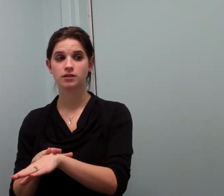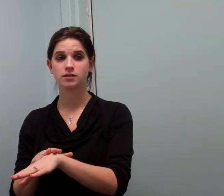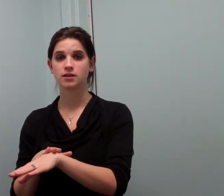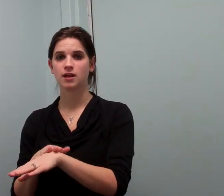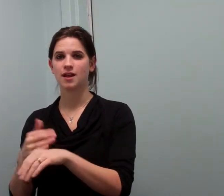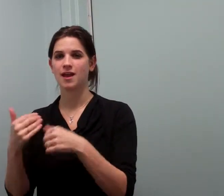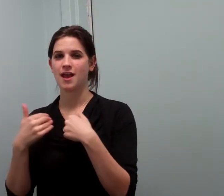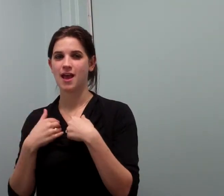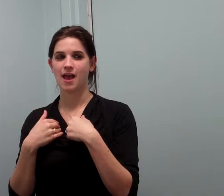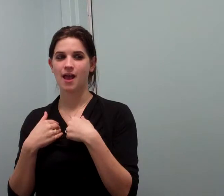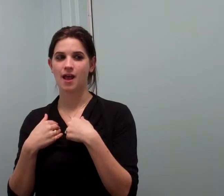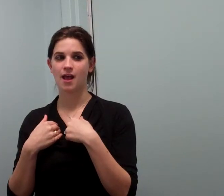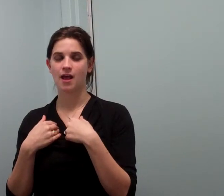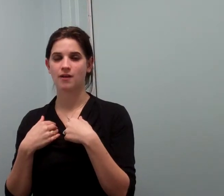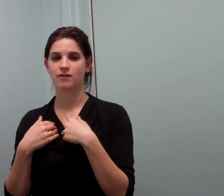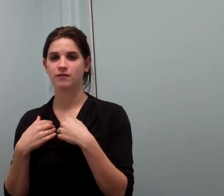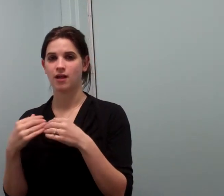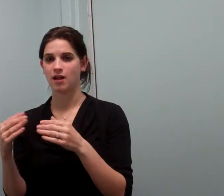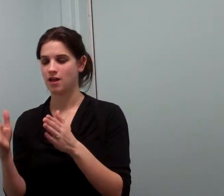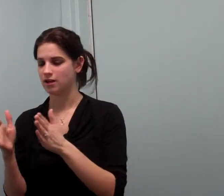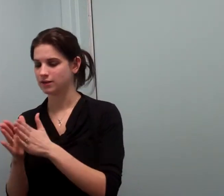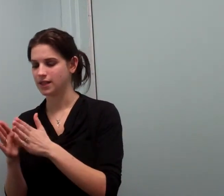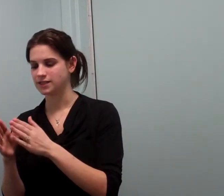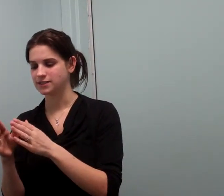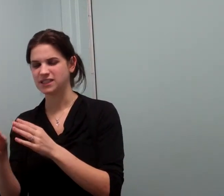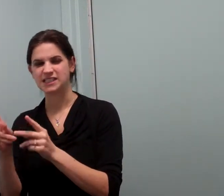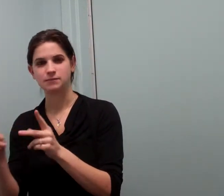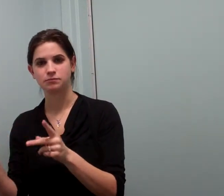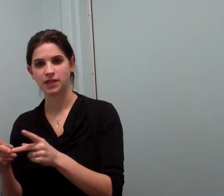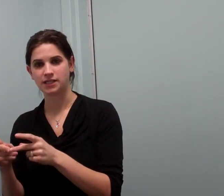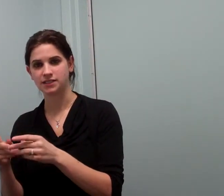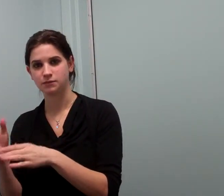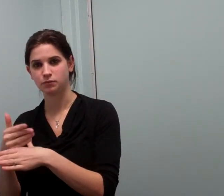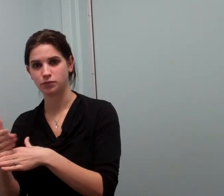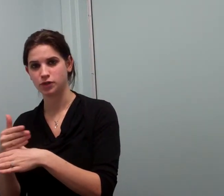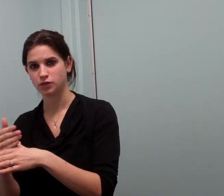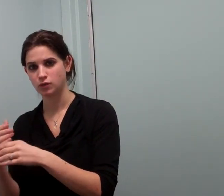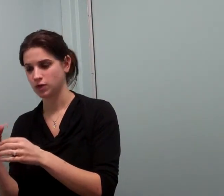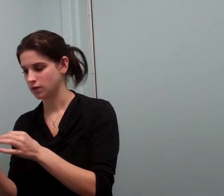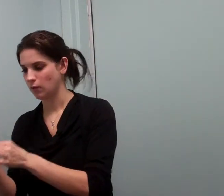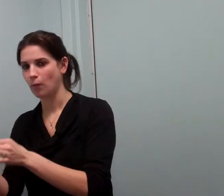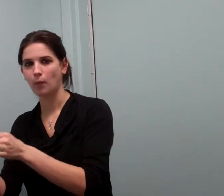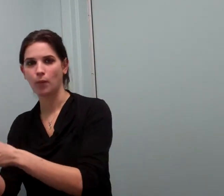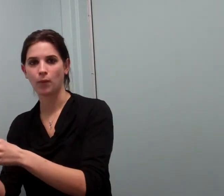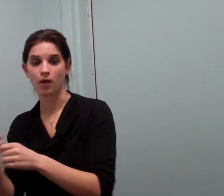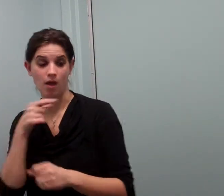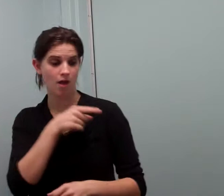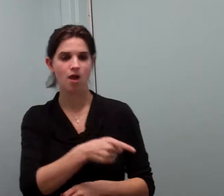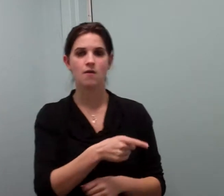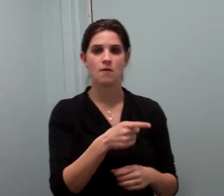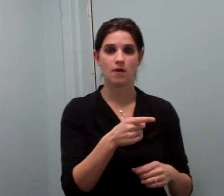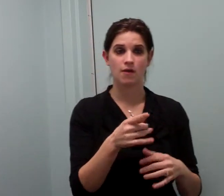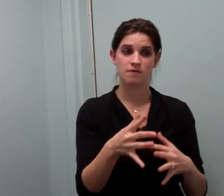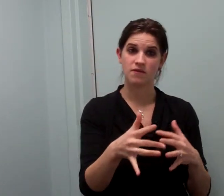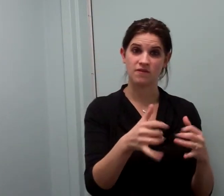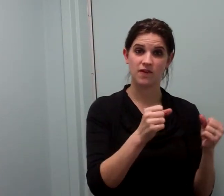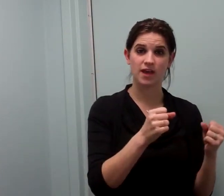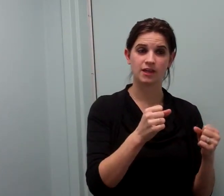The warm ones are just all over the place. And they've got all this space between them. Now, if you look at